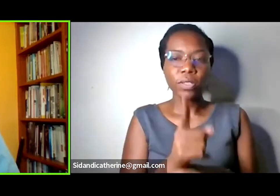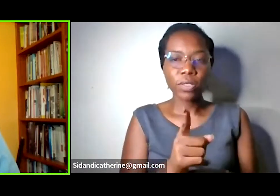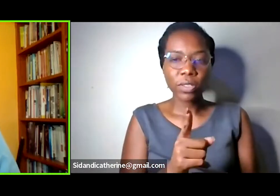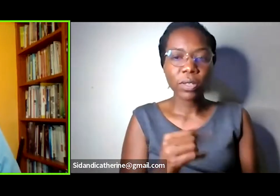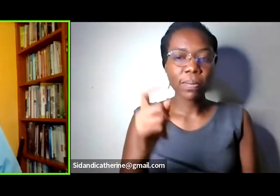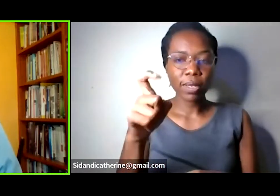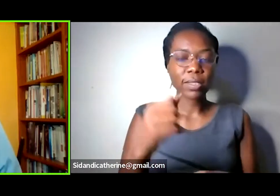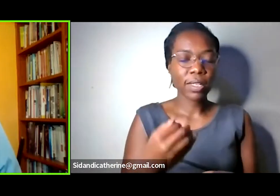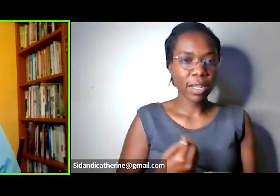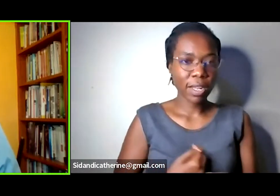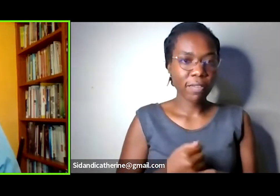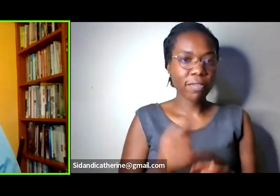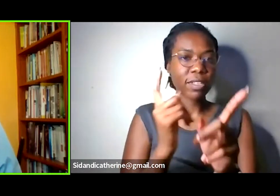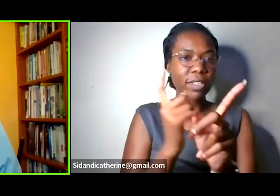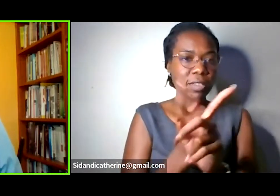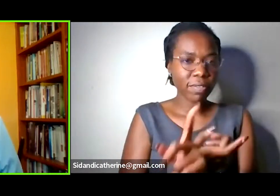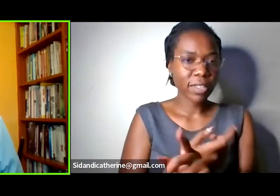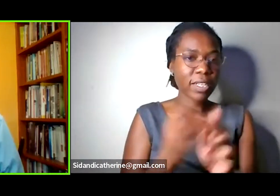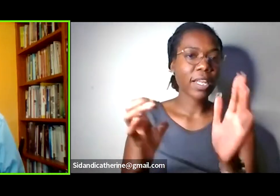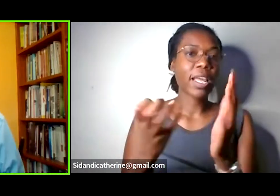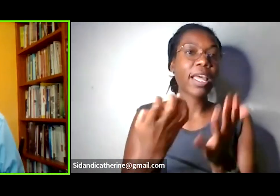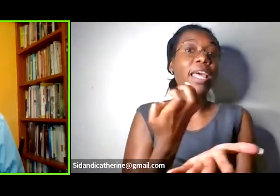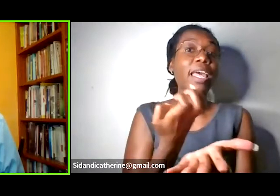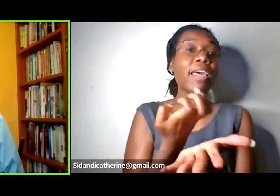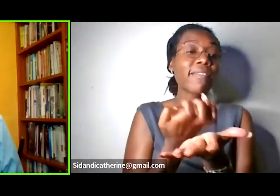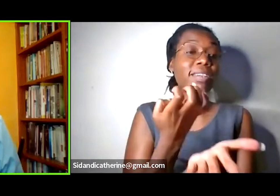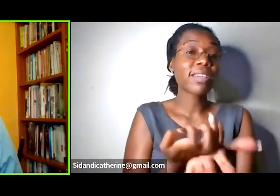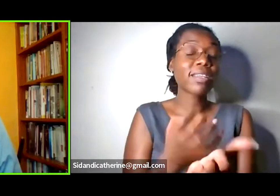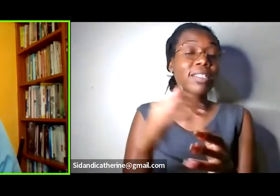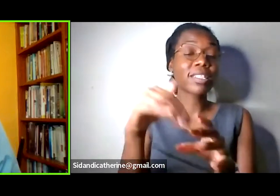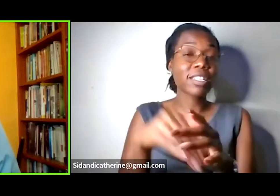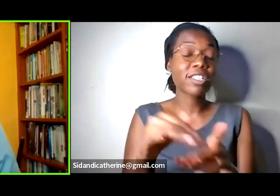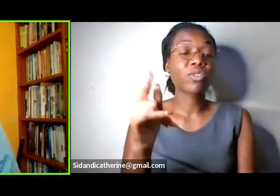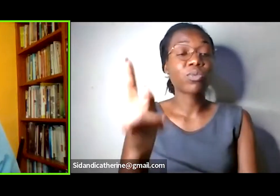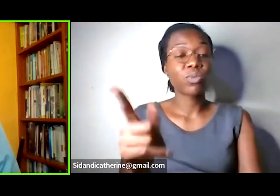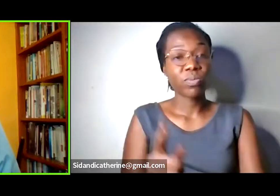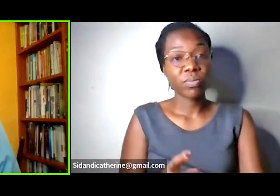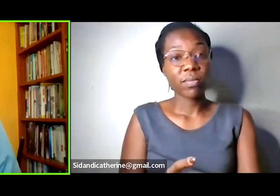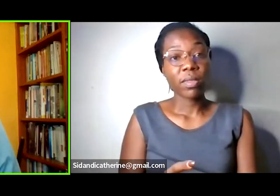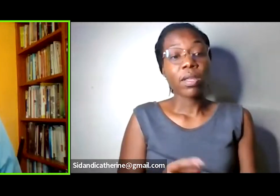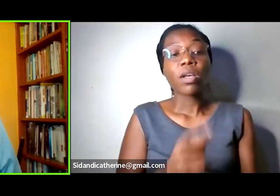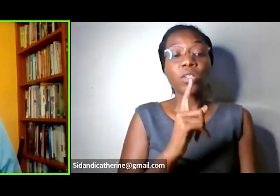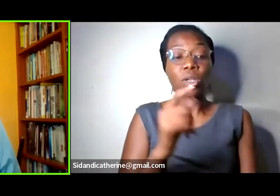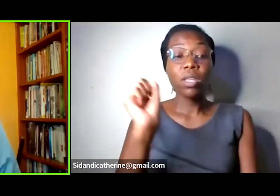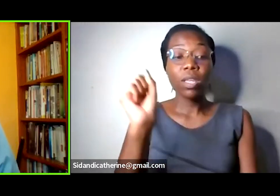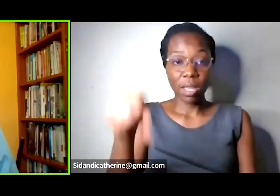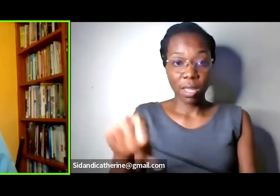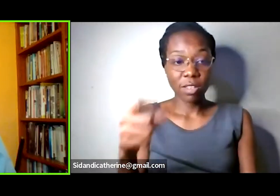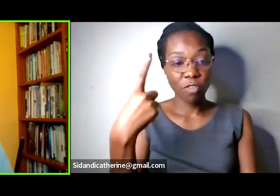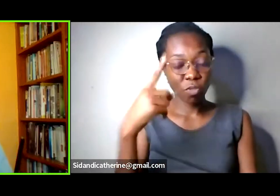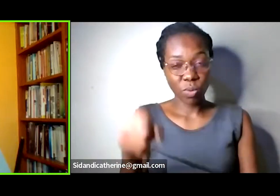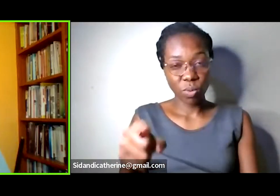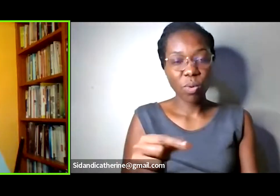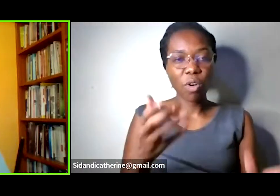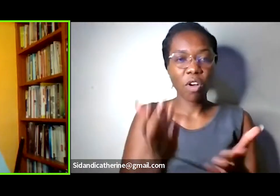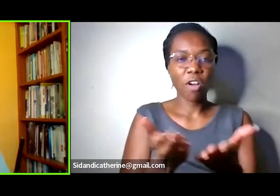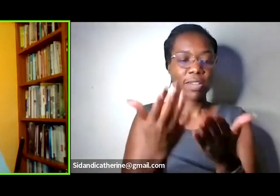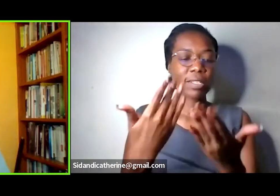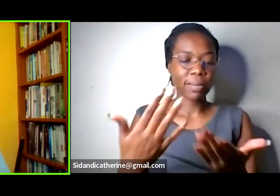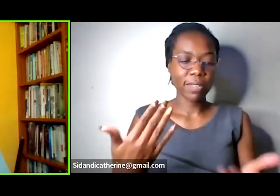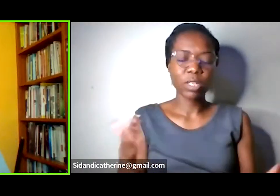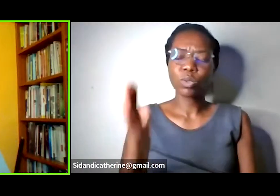real? Are you for real? I wish I would say it in an American accent. Are you for real? Like that. Okay? Are you